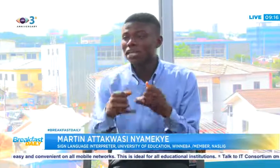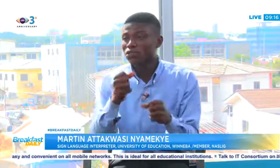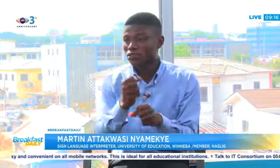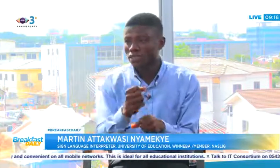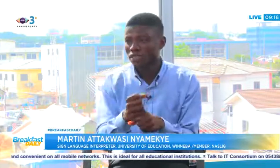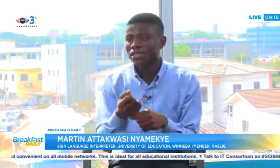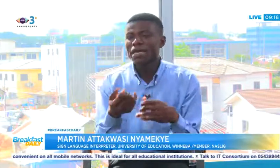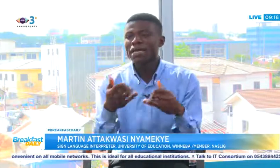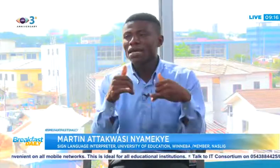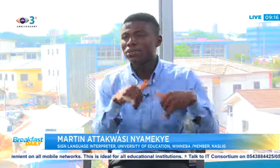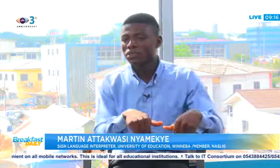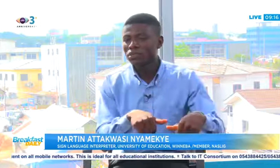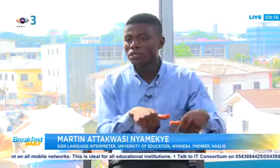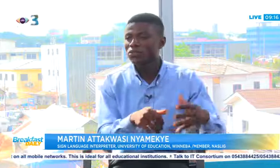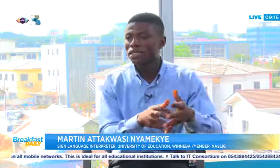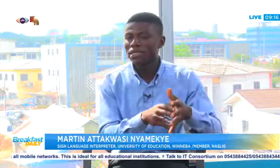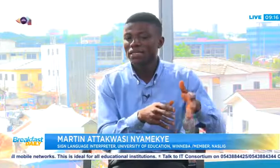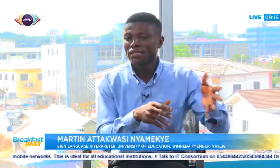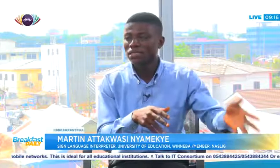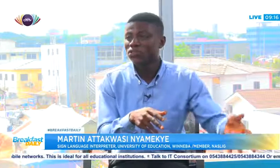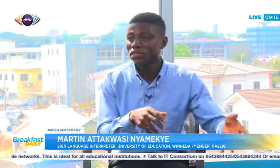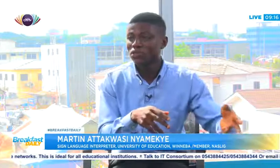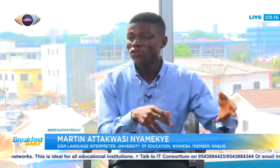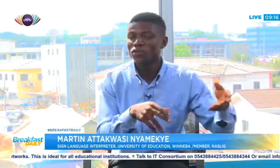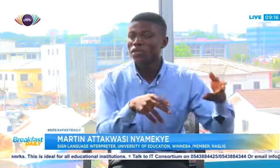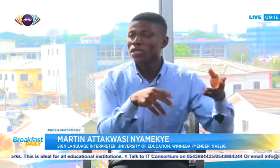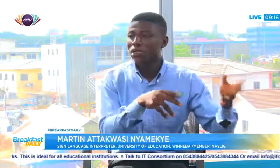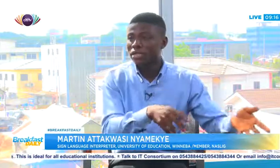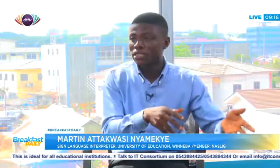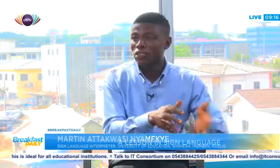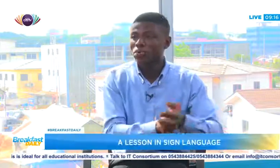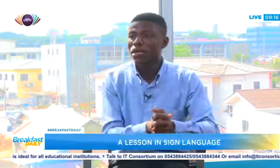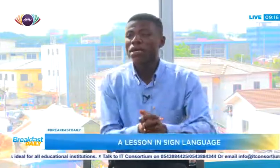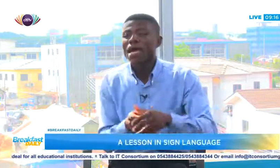2 years. And then I'm still a student at University of Education, Winneba. At